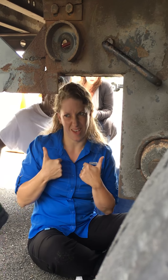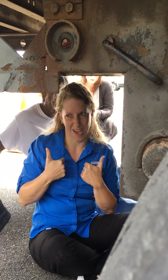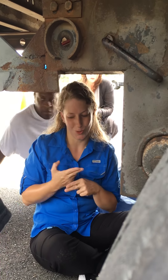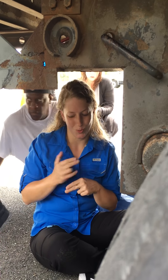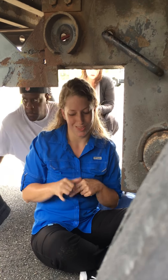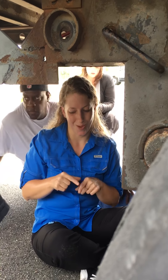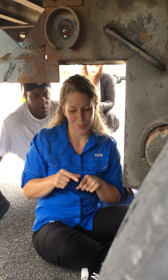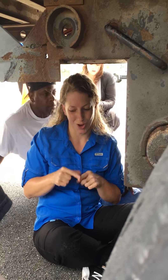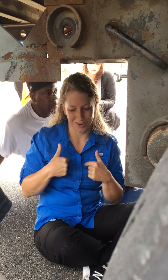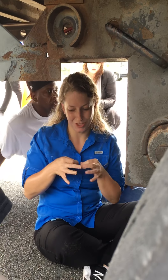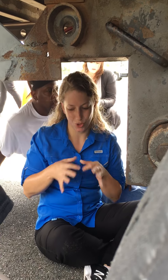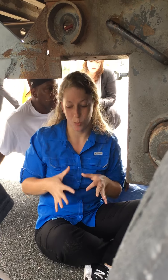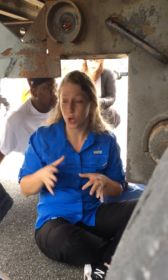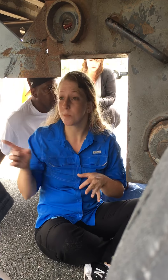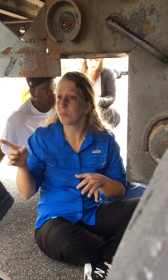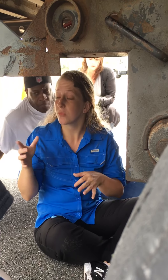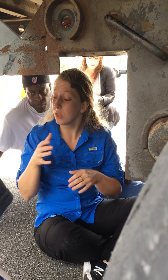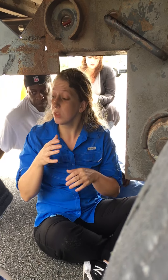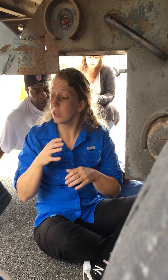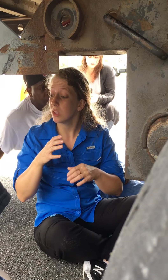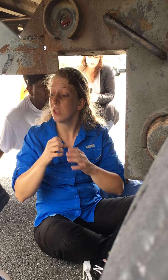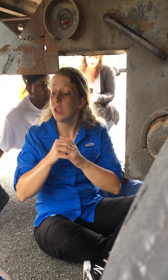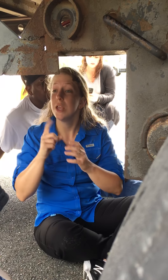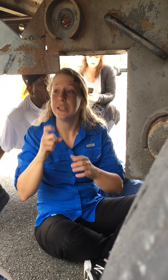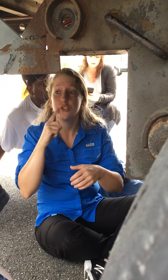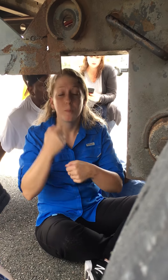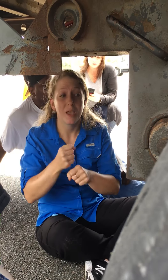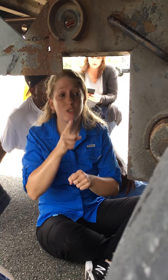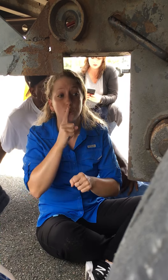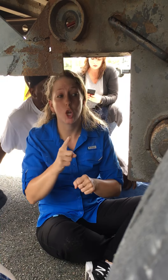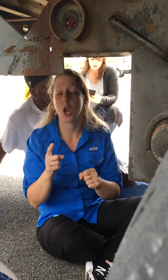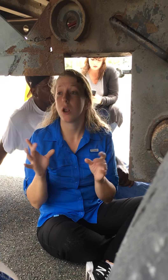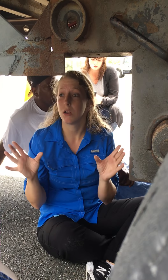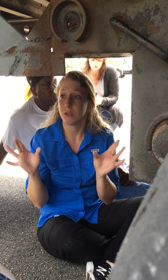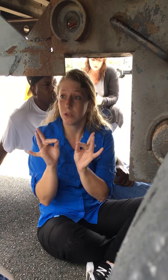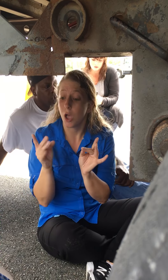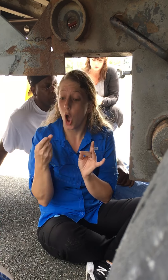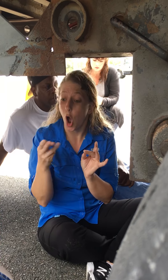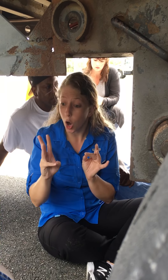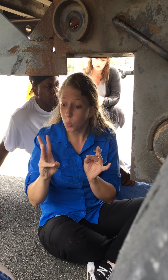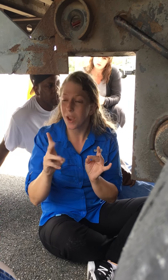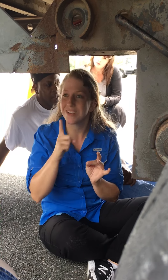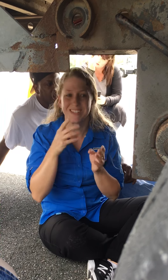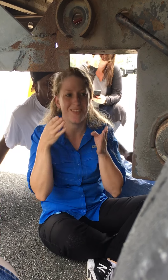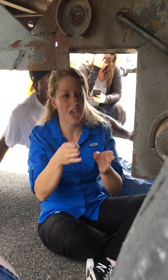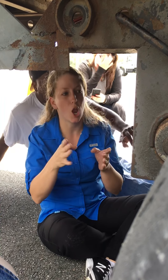sure the mounting hardware is present that connects the torque arm to the torque box. Onto the torque box. You ain't gonna say nothing but the